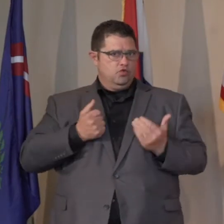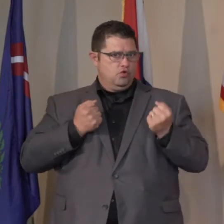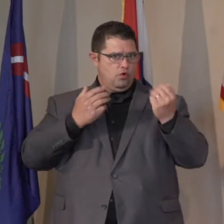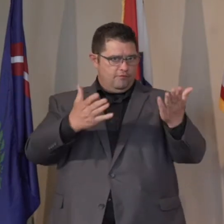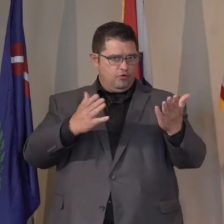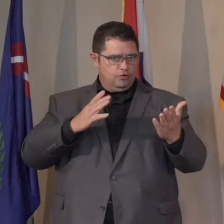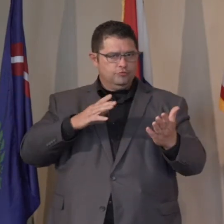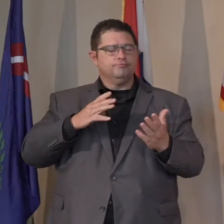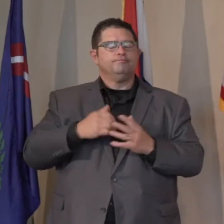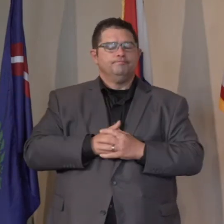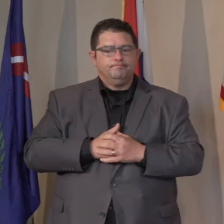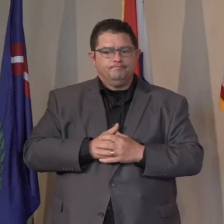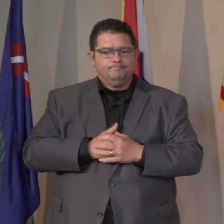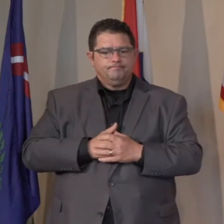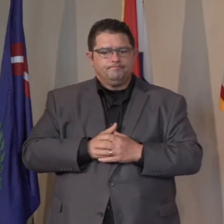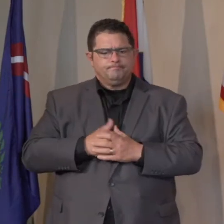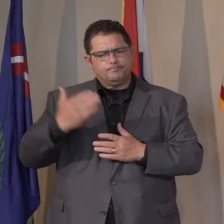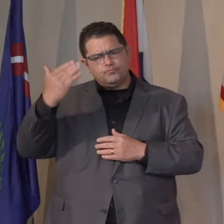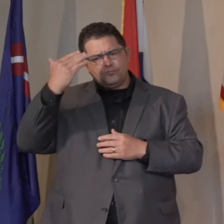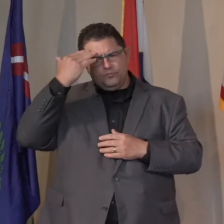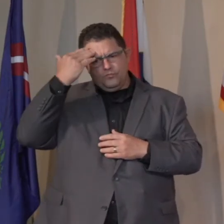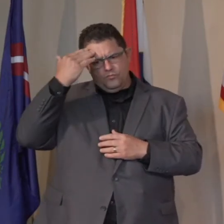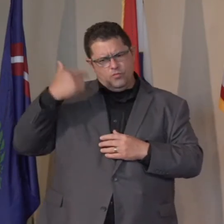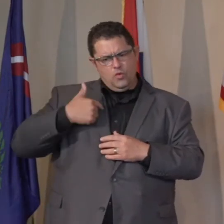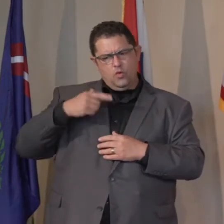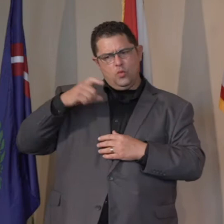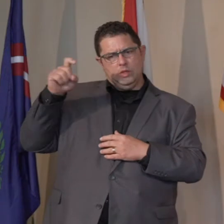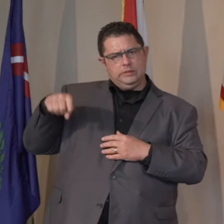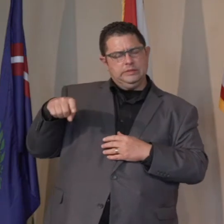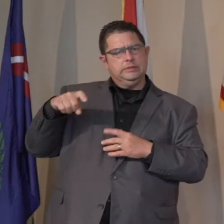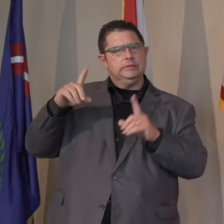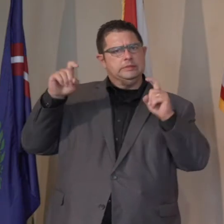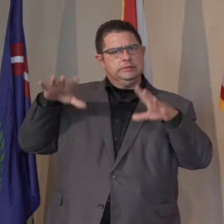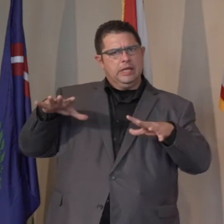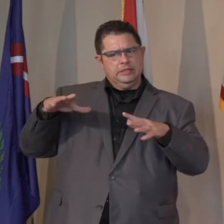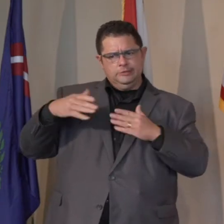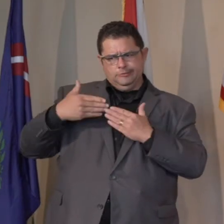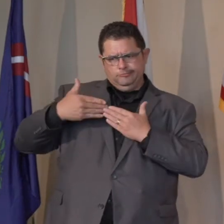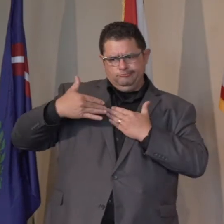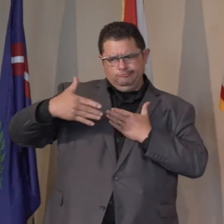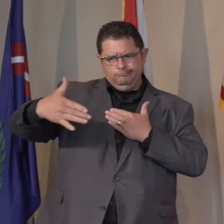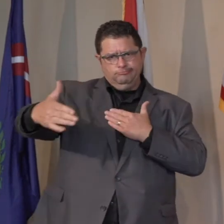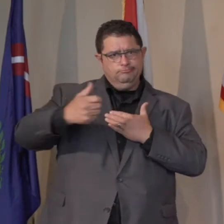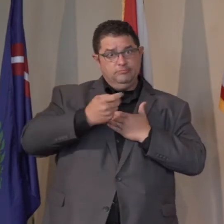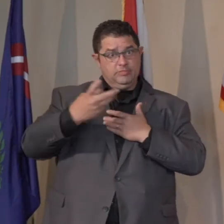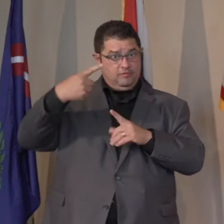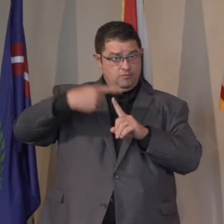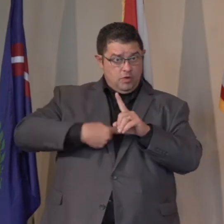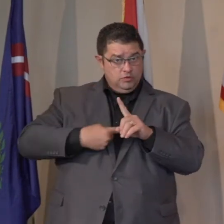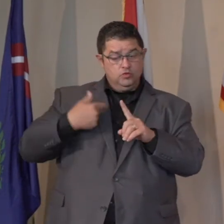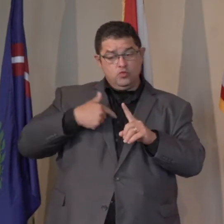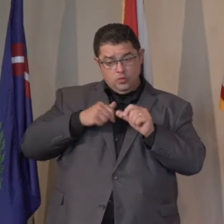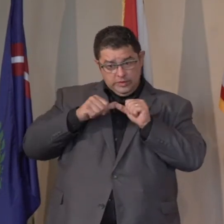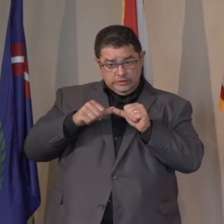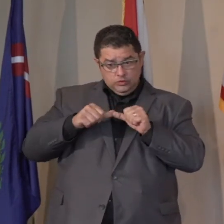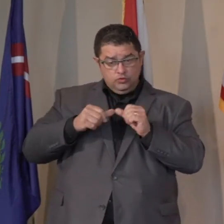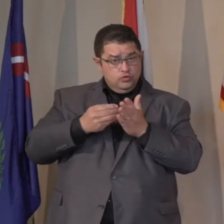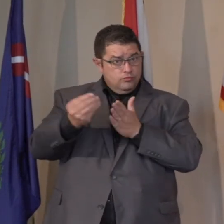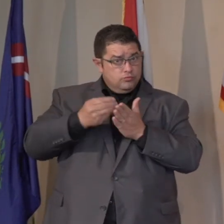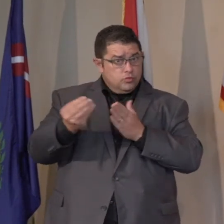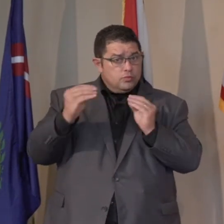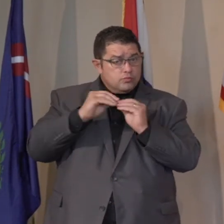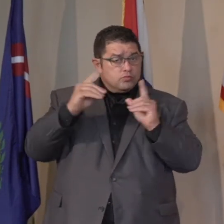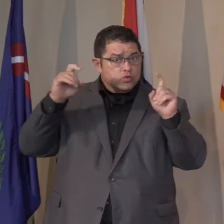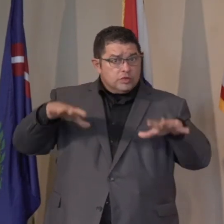department. And we know that we're going to need tests for several months. We'll continue to purchase more tests and to try